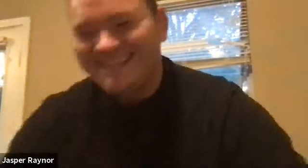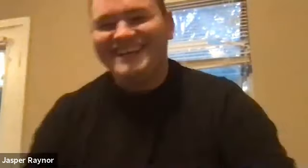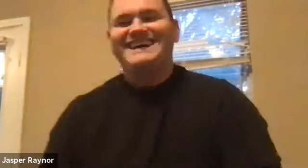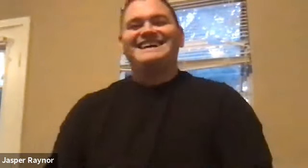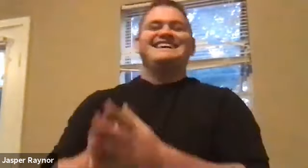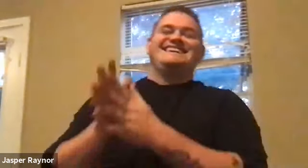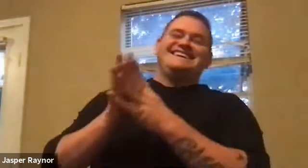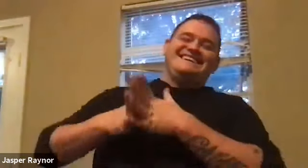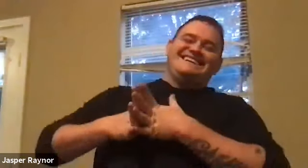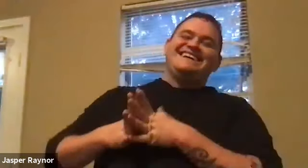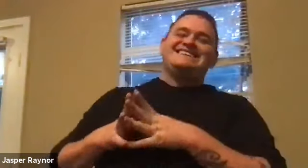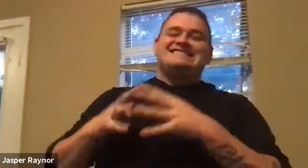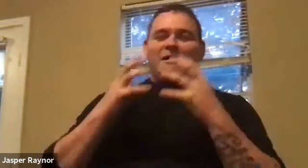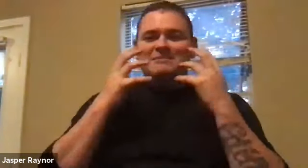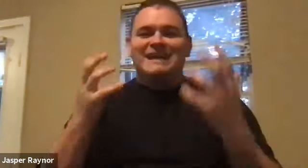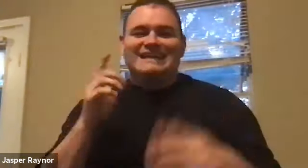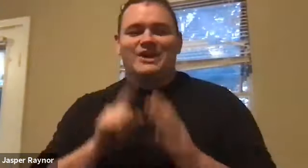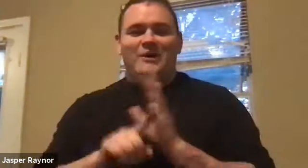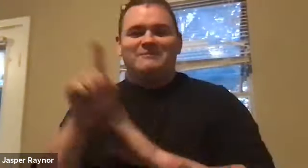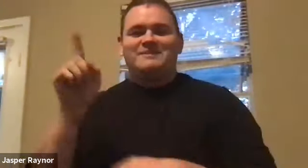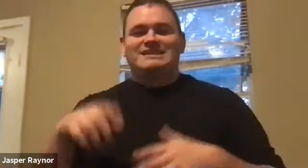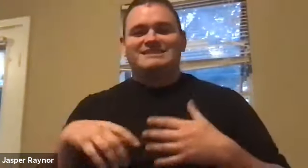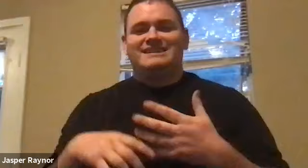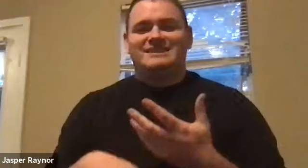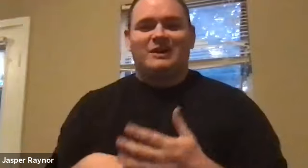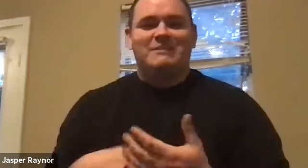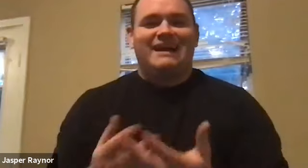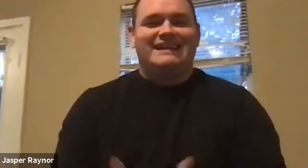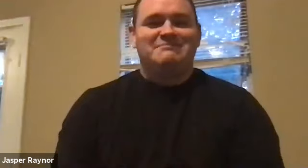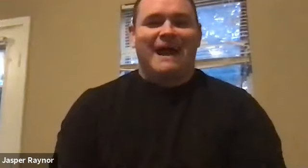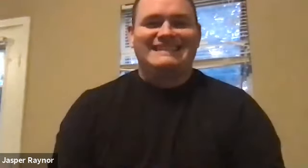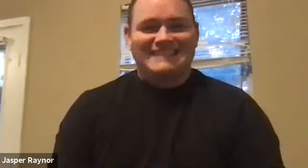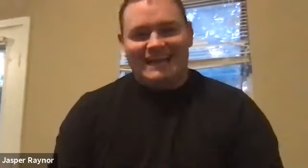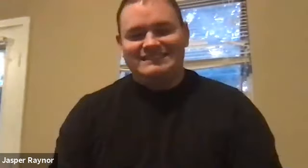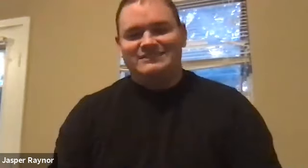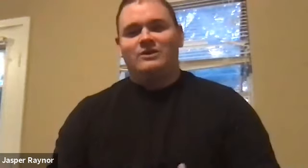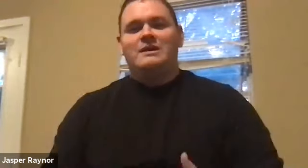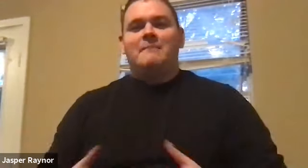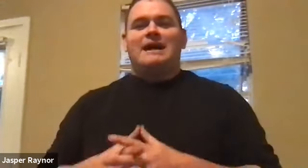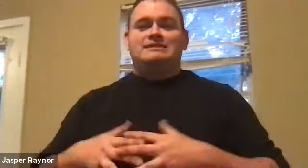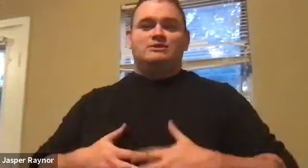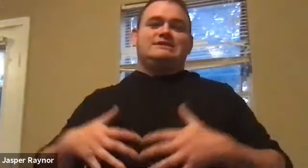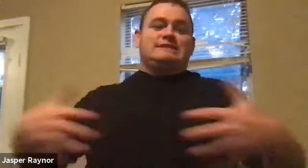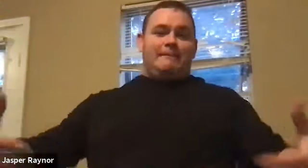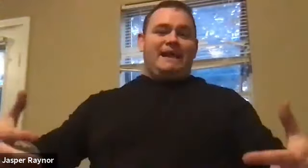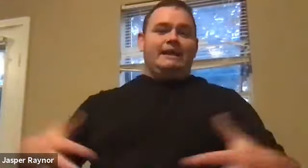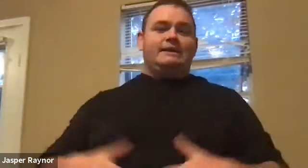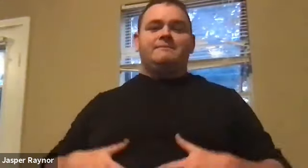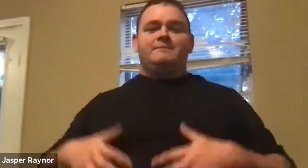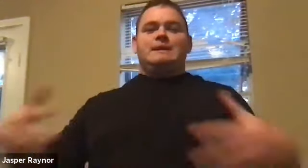Big and tall. I'd be big and tall because That's it's talking funny. about like body size. So That's body, funny. you say big, you say